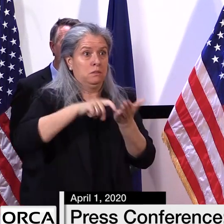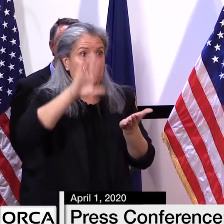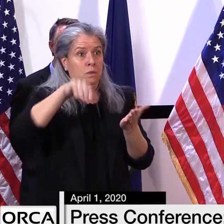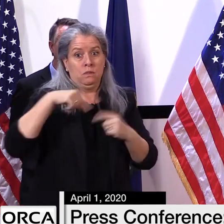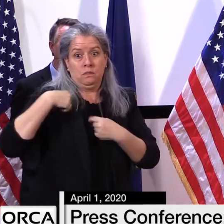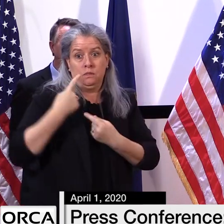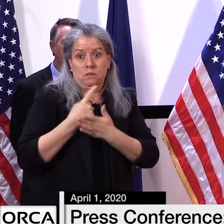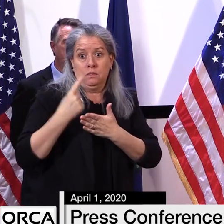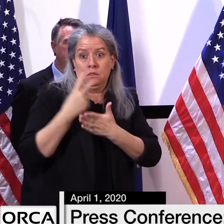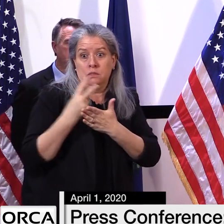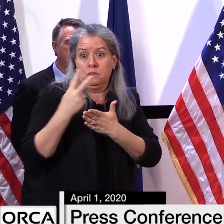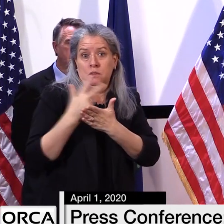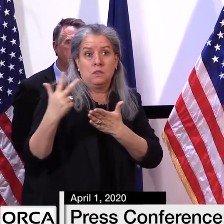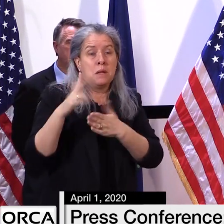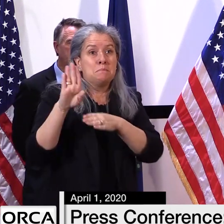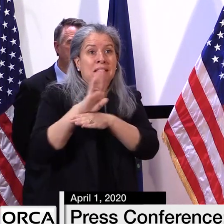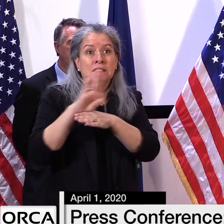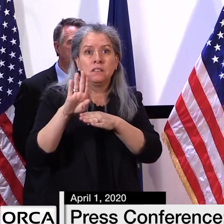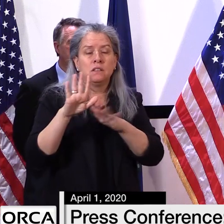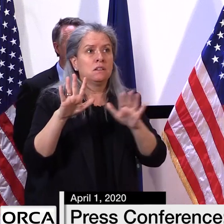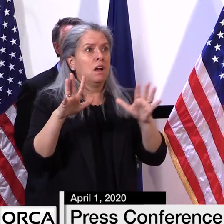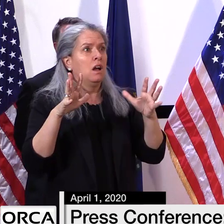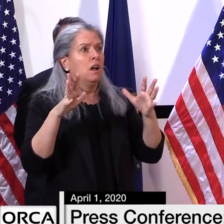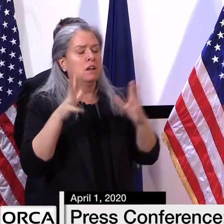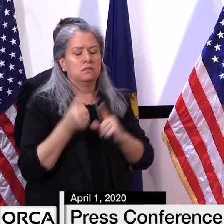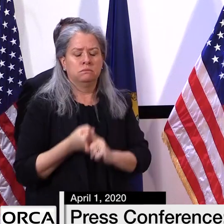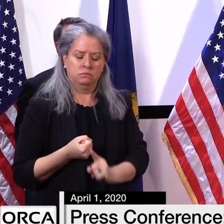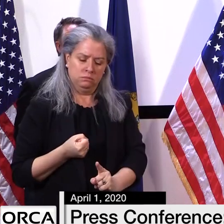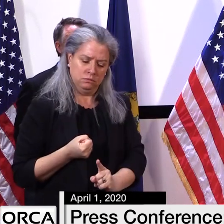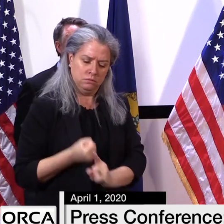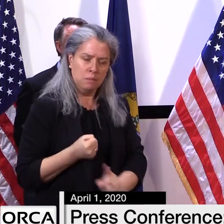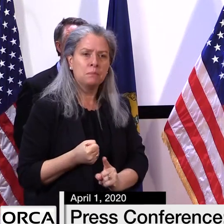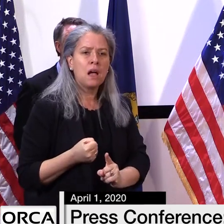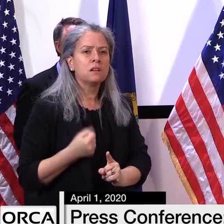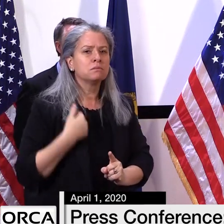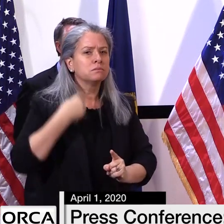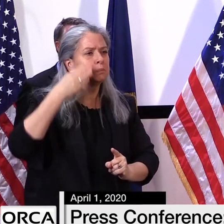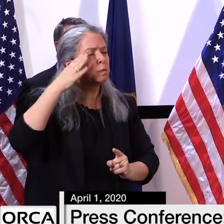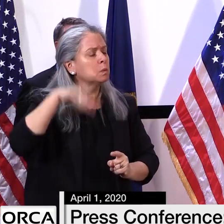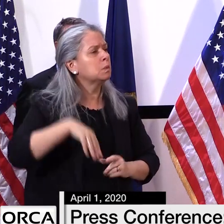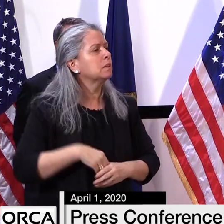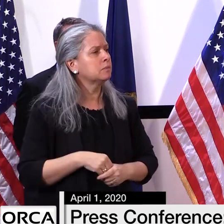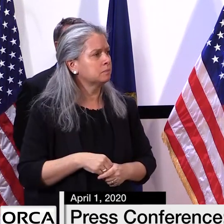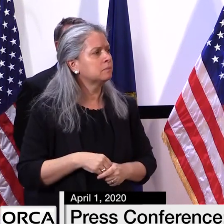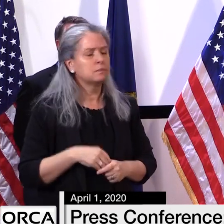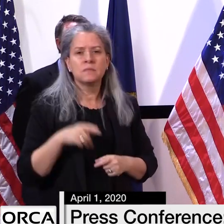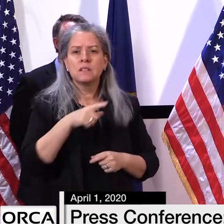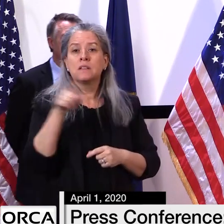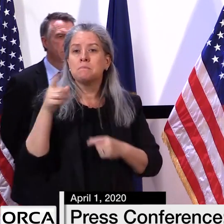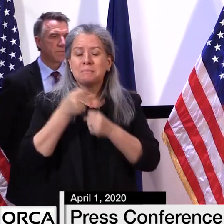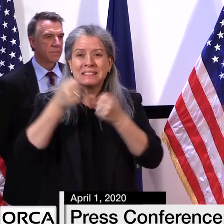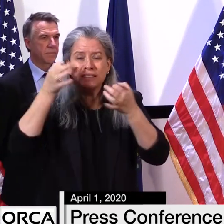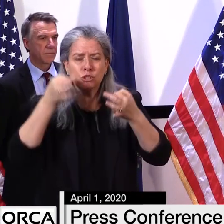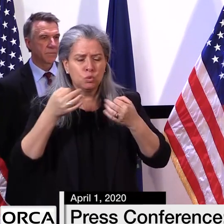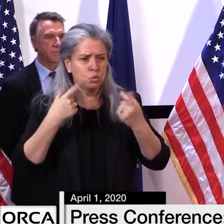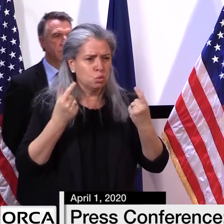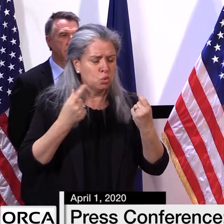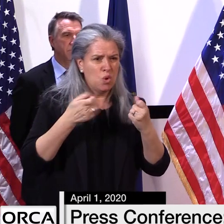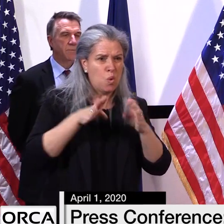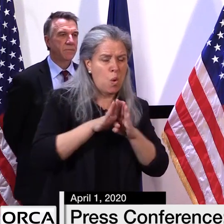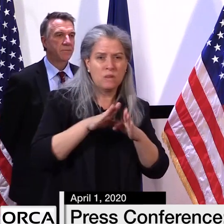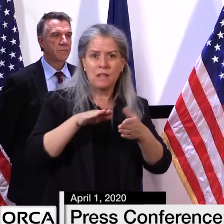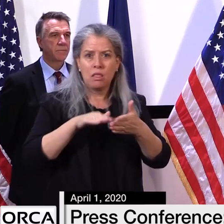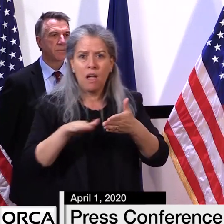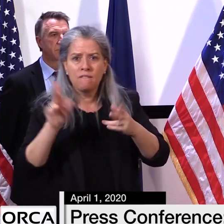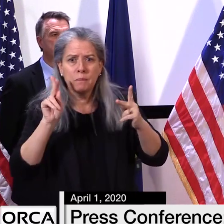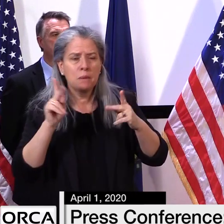last few weeks have been for our business community. The hard decisions they have had to make and the uncertainty all Vermonters